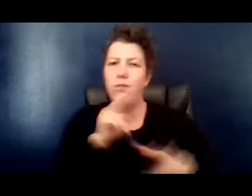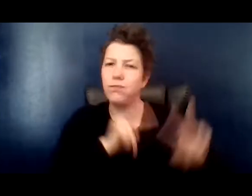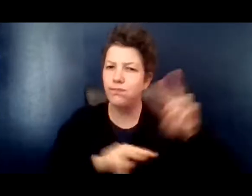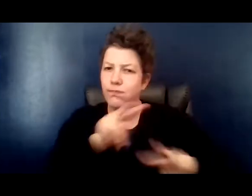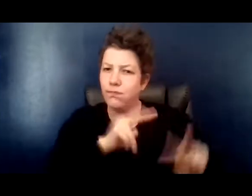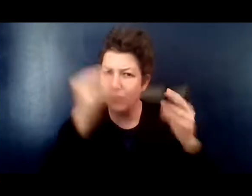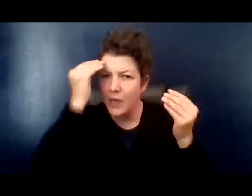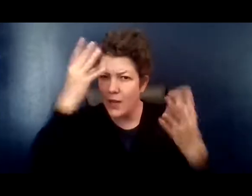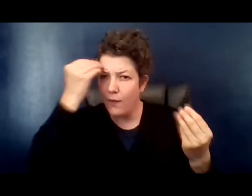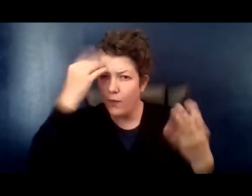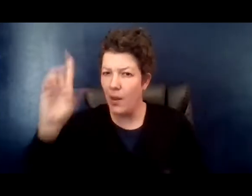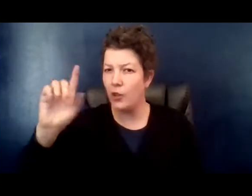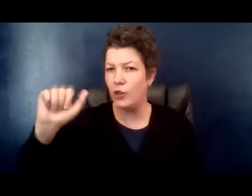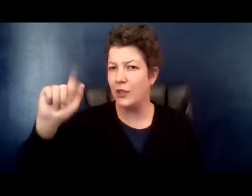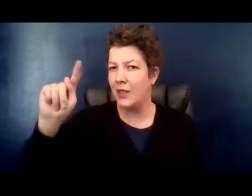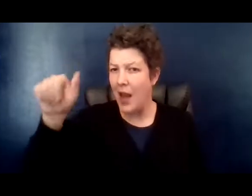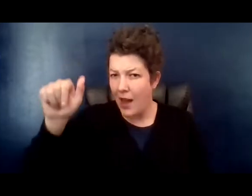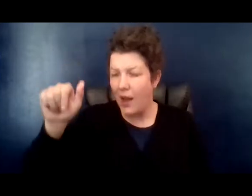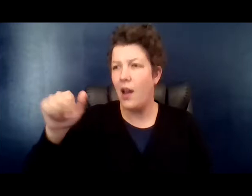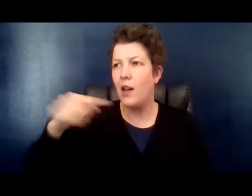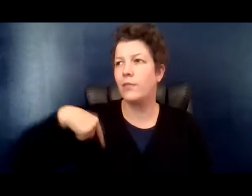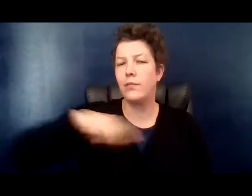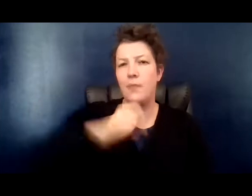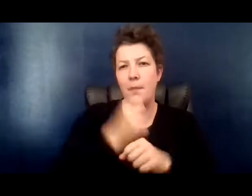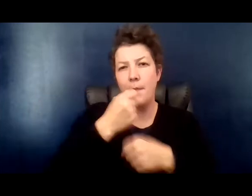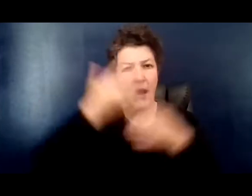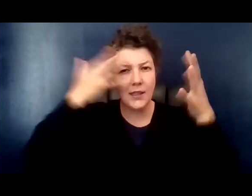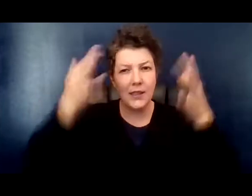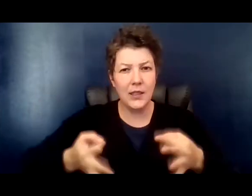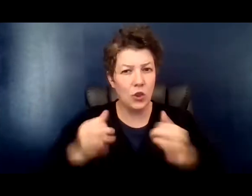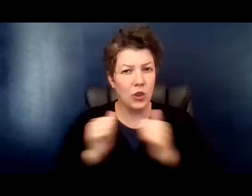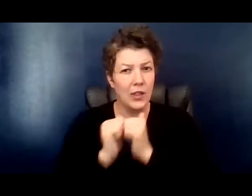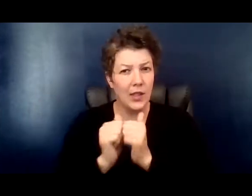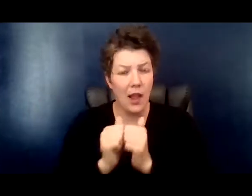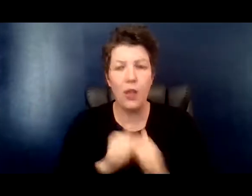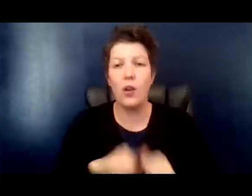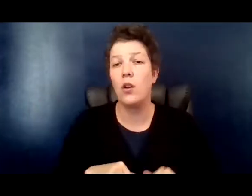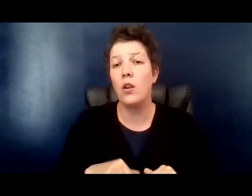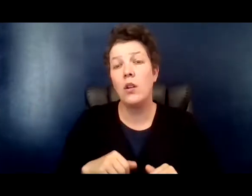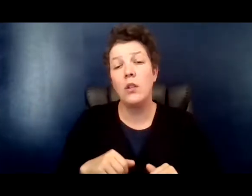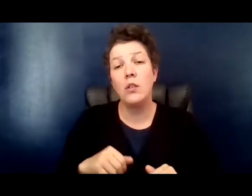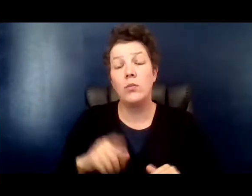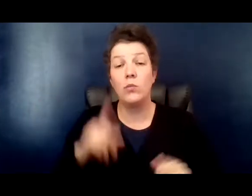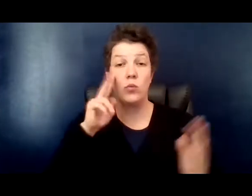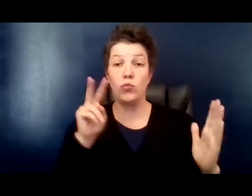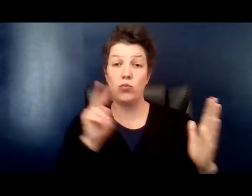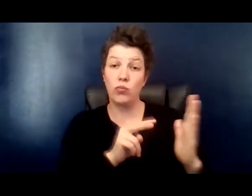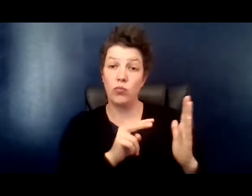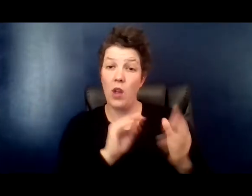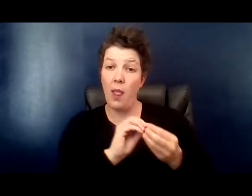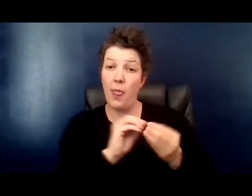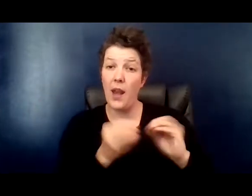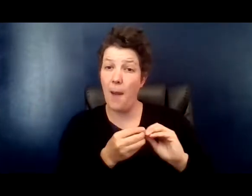to you today when we're talking about, when you look at the numbers here, you know, really proud of the fact that, you know, it's